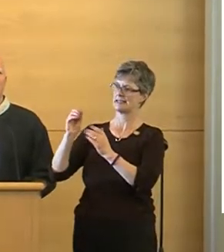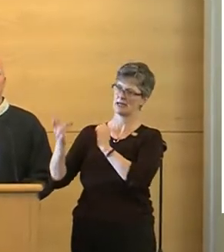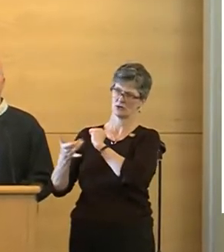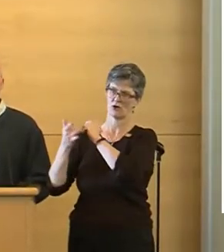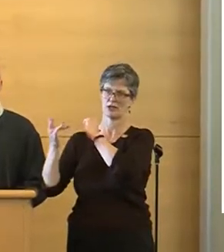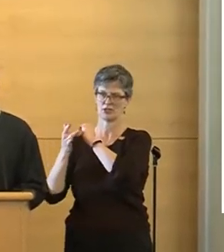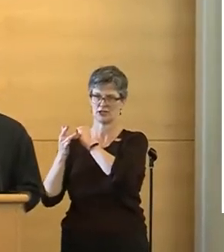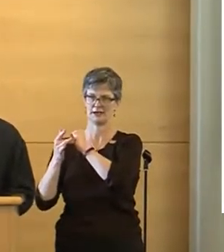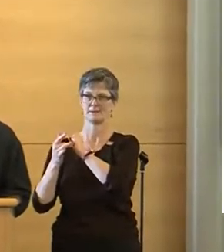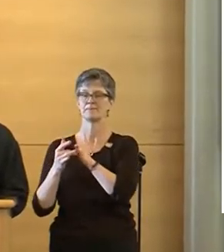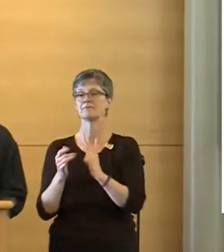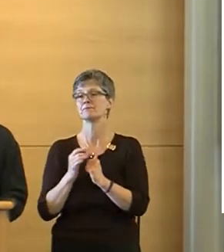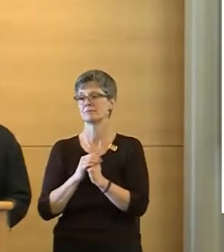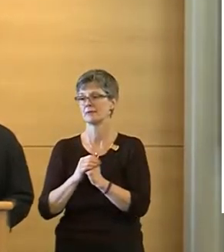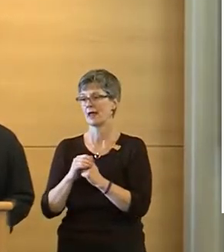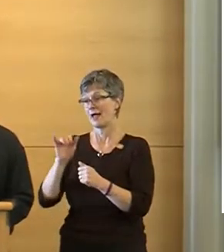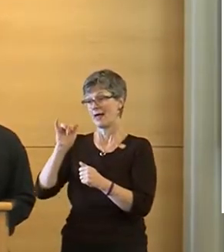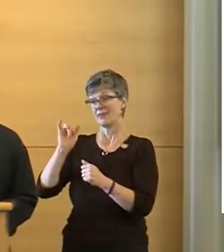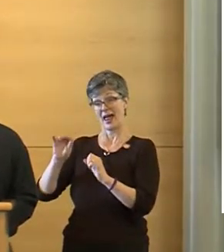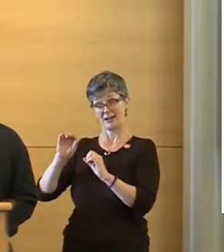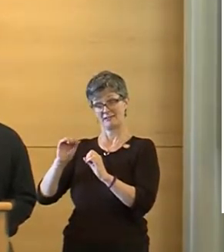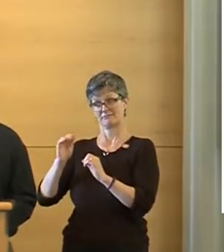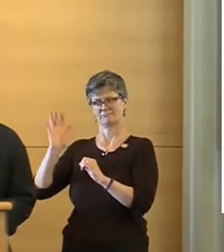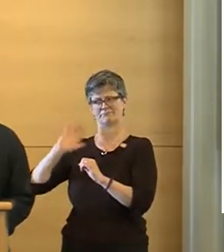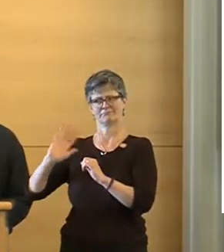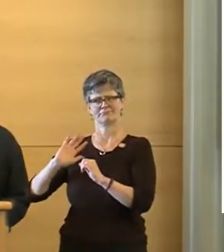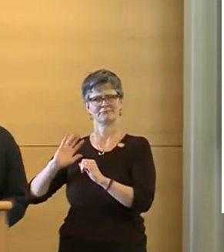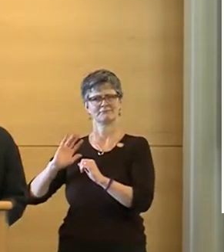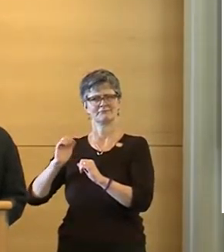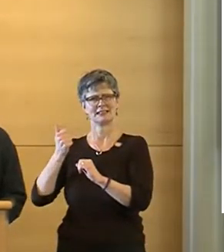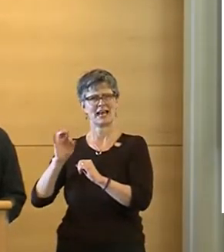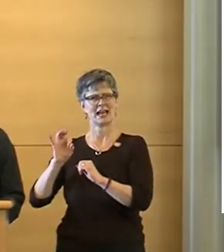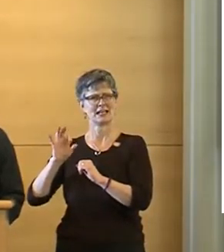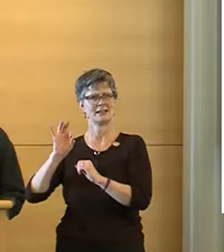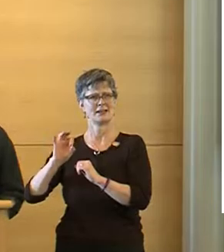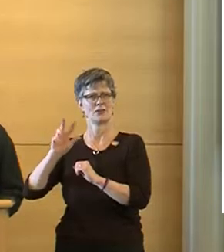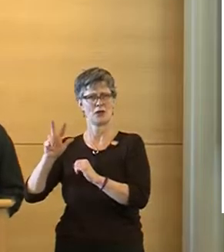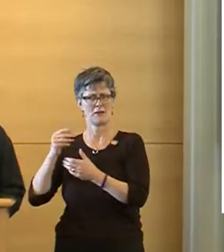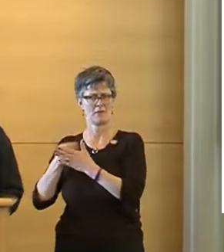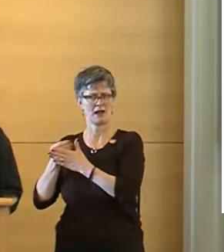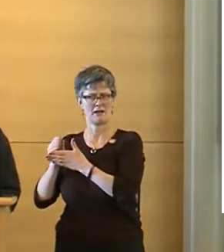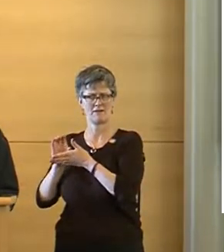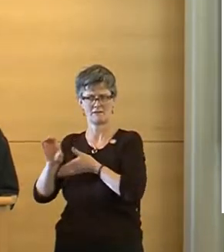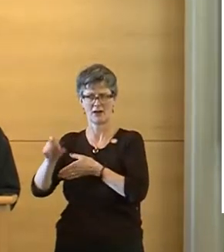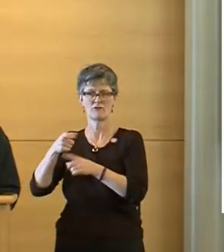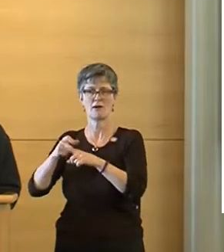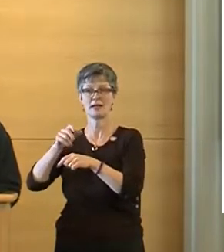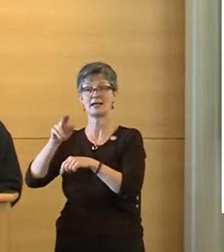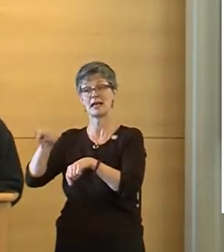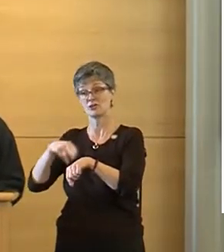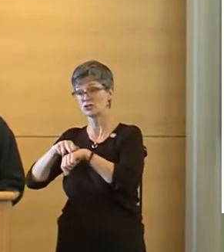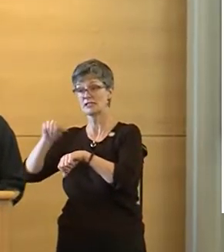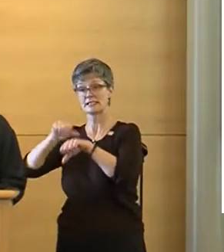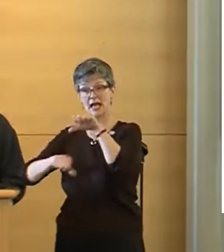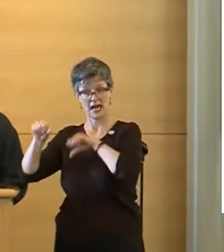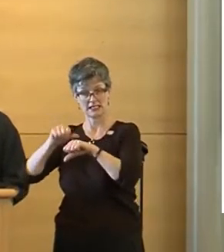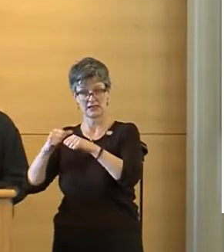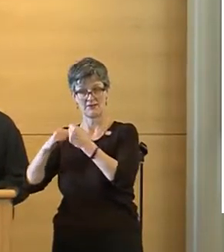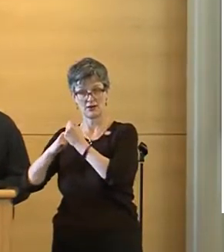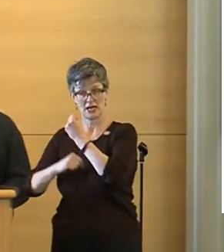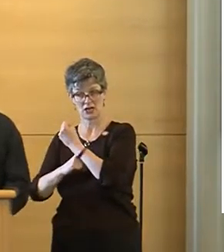Okay, about half the hands go up, or slightly fewer than that. But that stands for Disabilities, Opportunities, Internetworking,